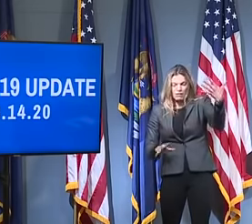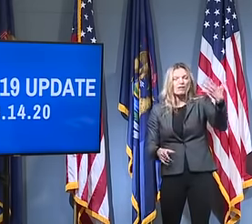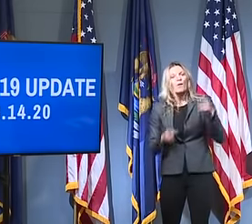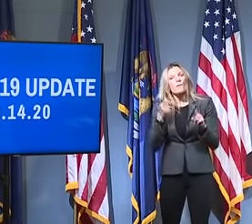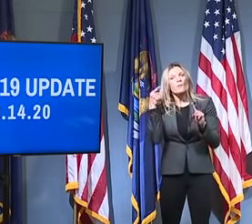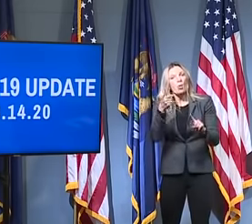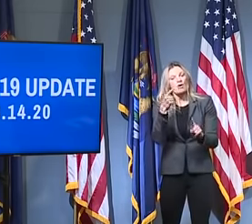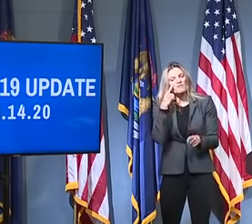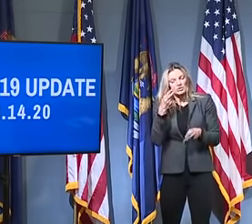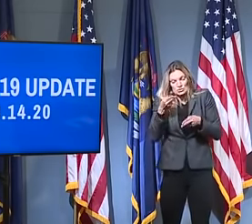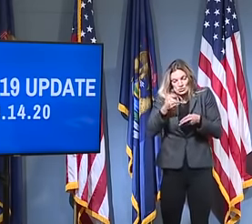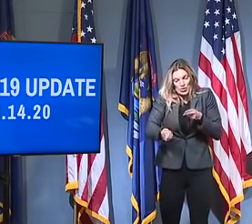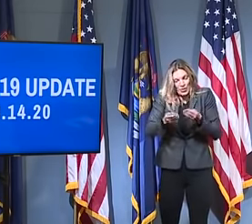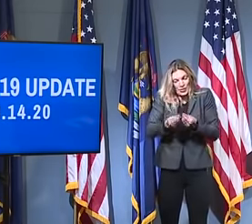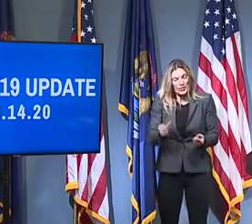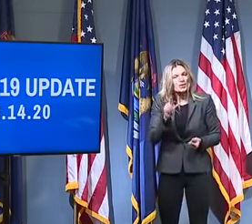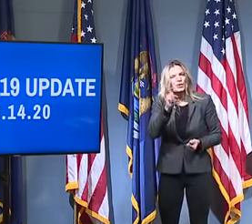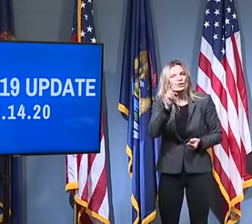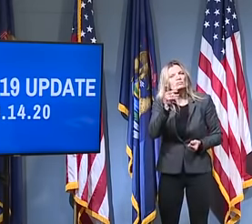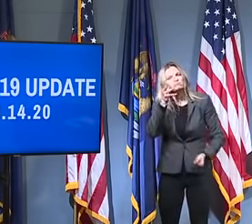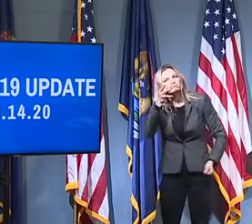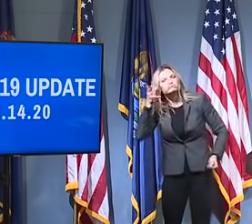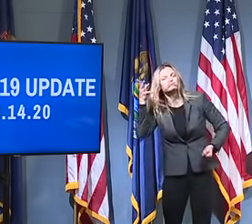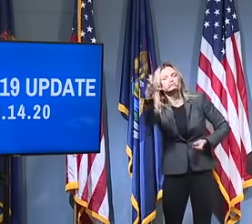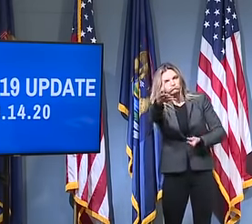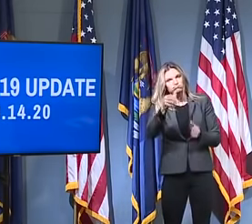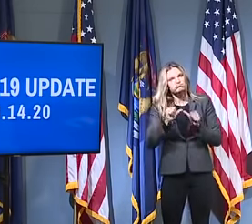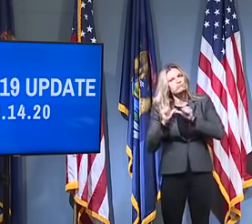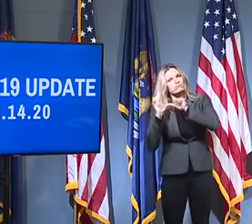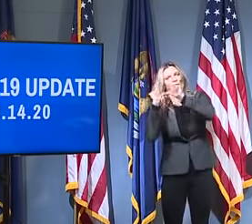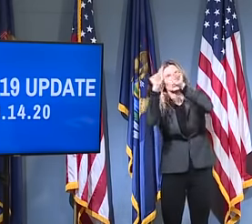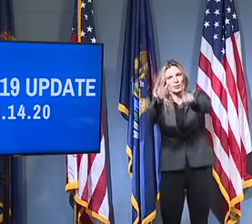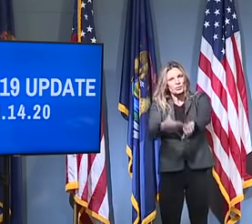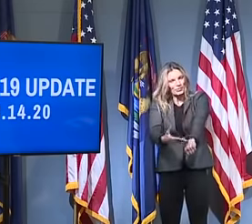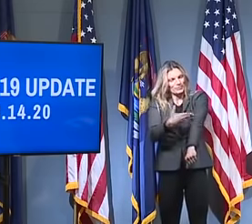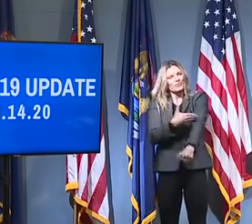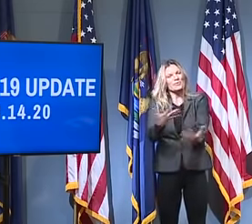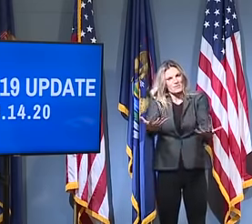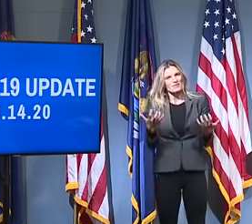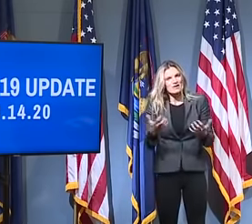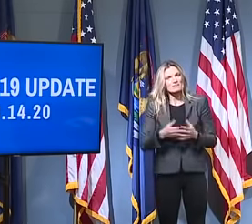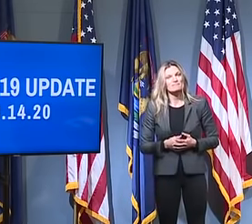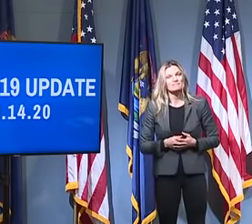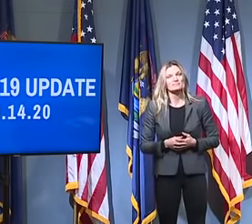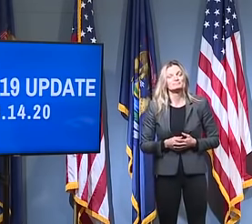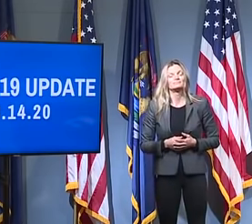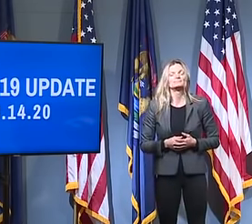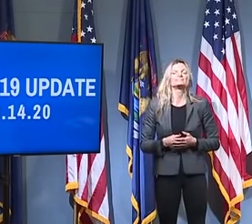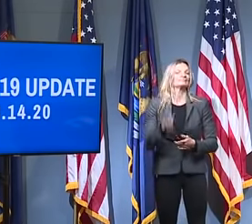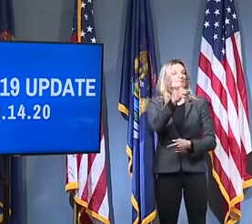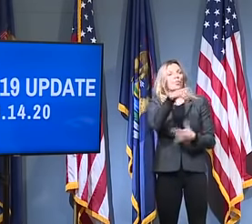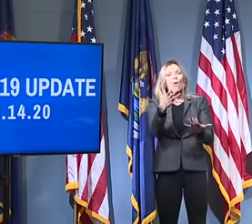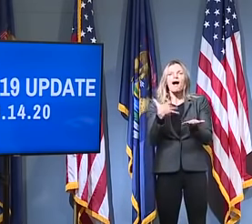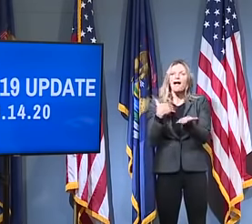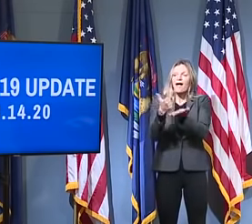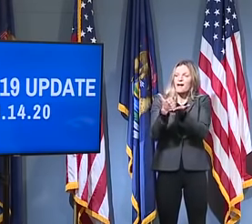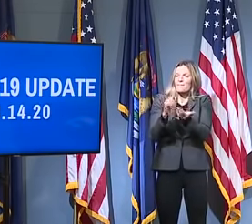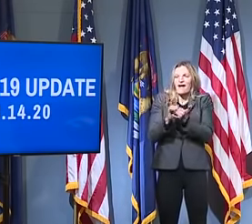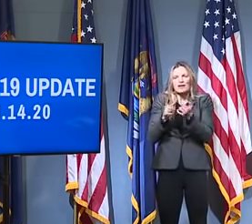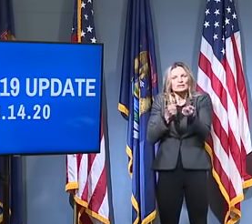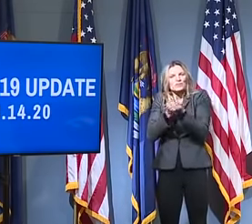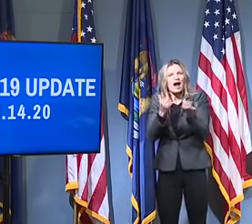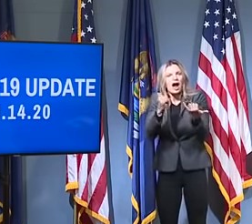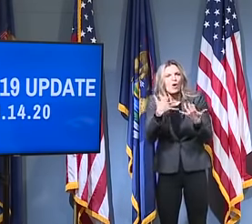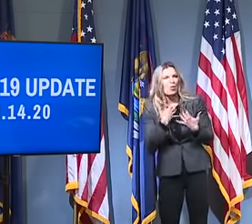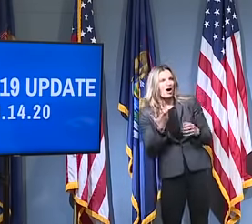impact for the people in our communities. But the most immediate thing all of us can do right now is wear a mask to